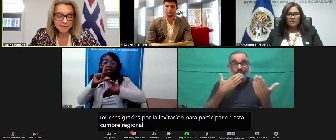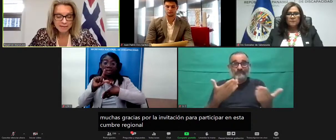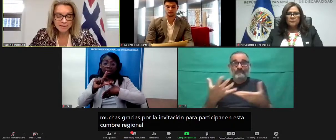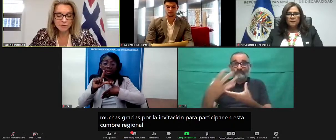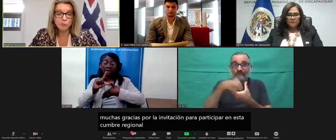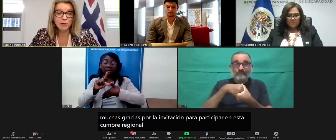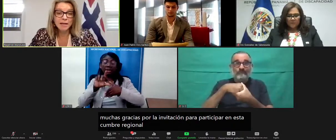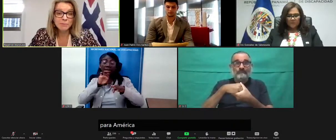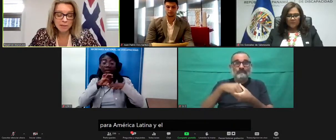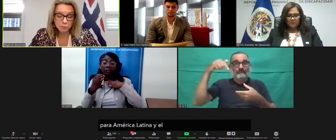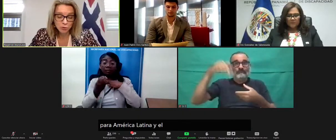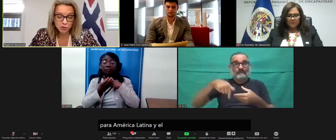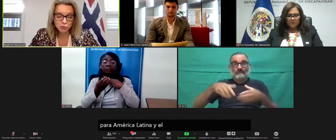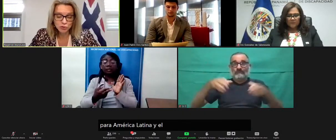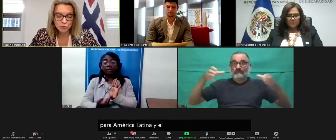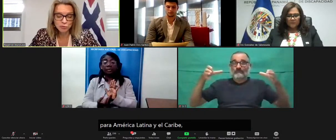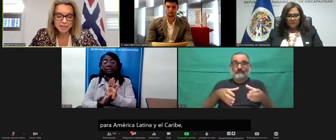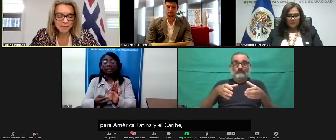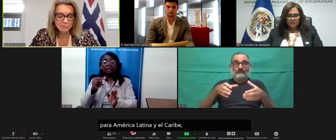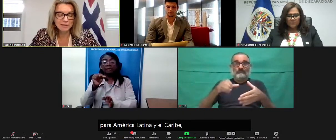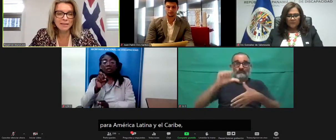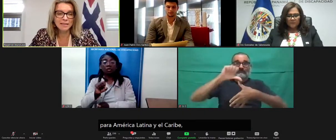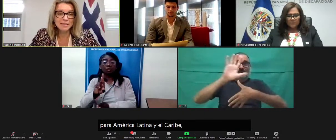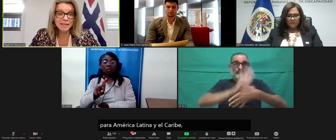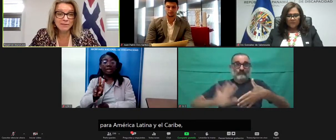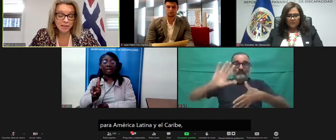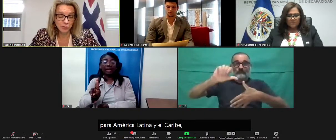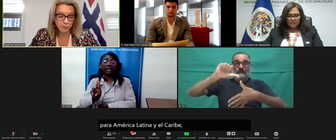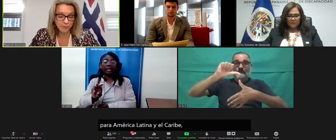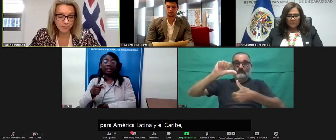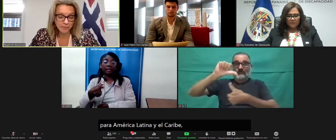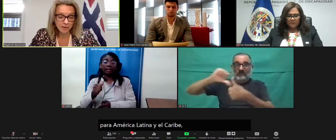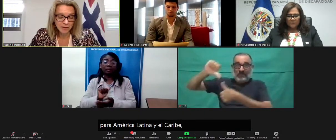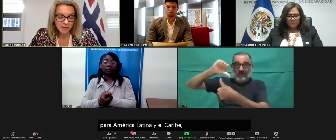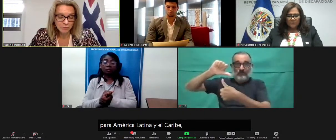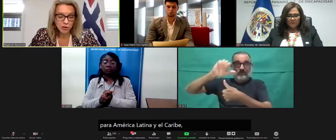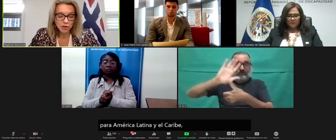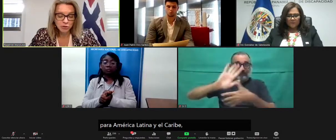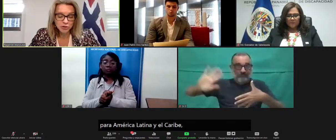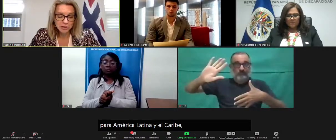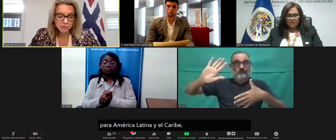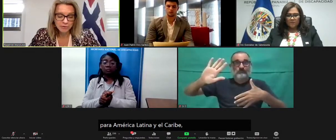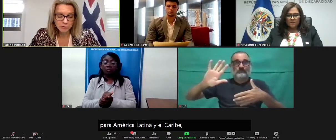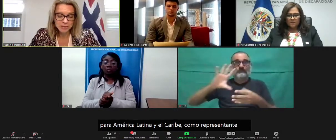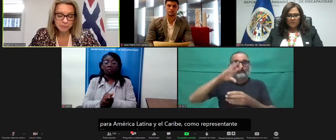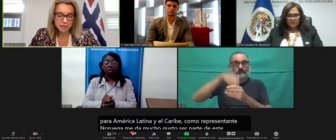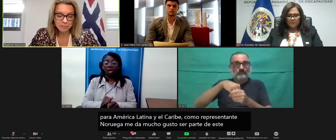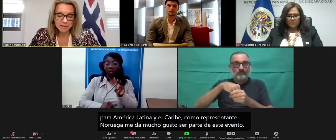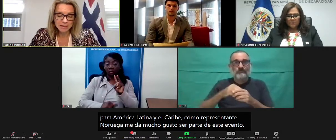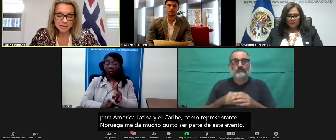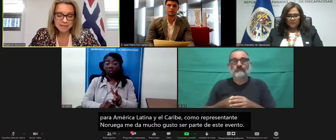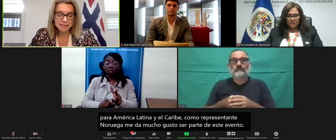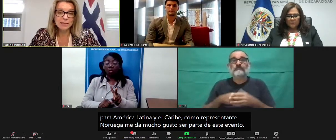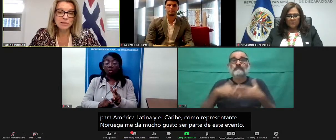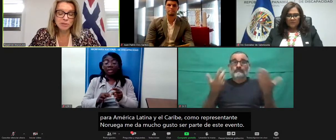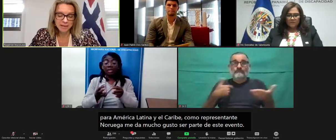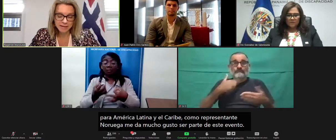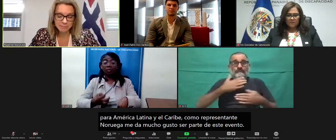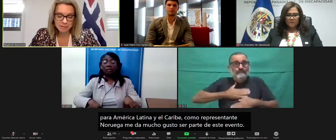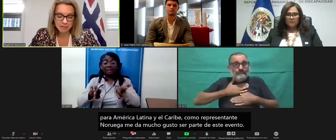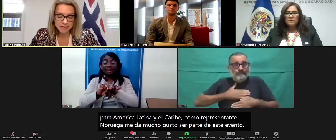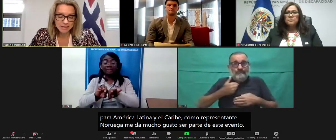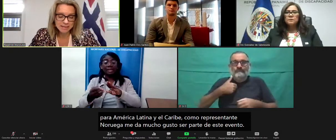latin america and the caribbean as the representative of norway i am very glad to be part of this event because two of the main